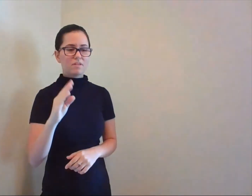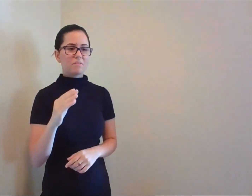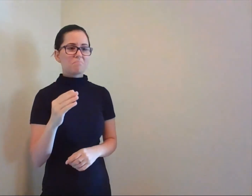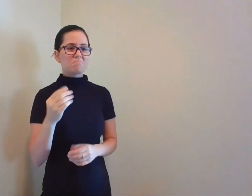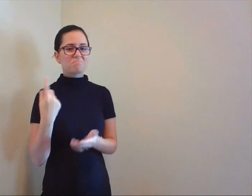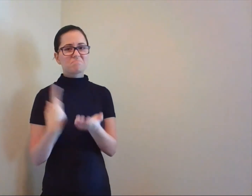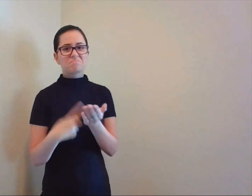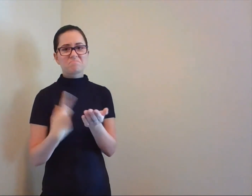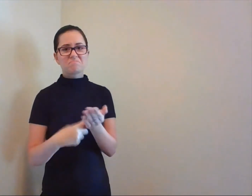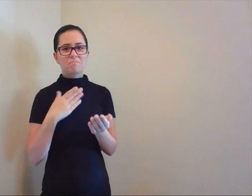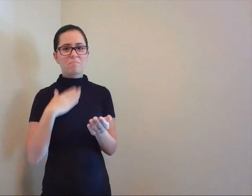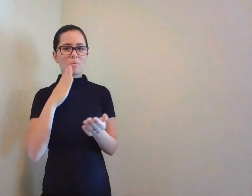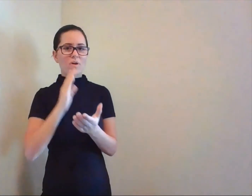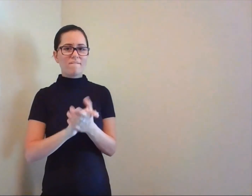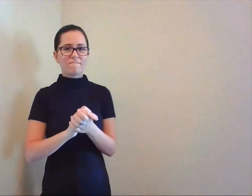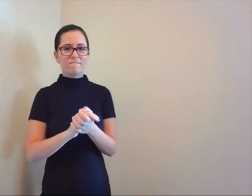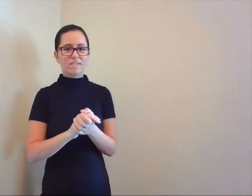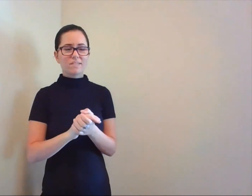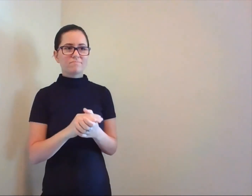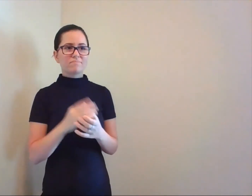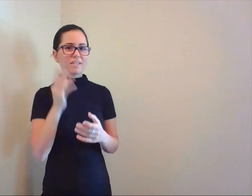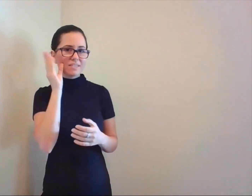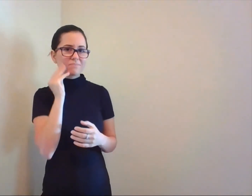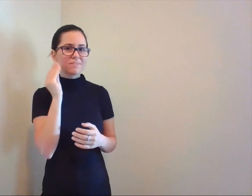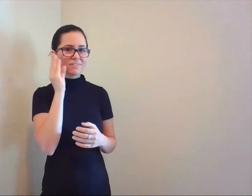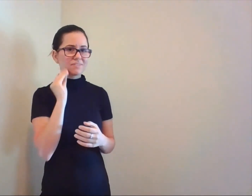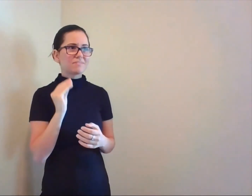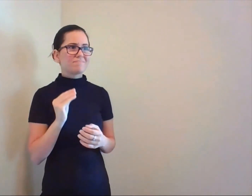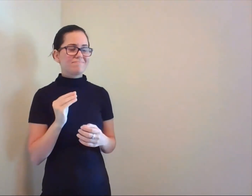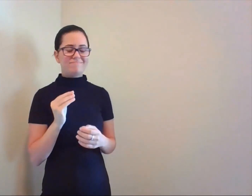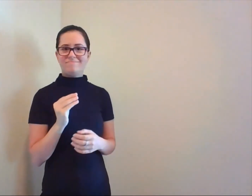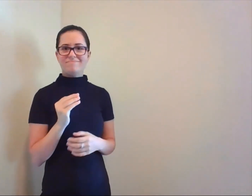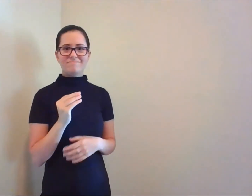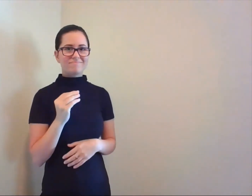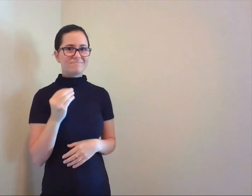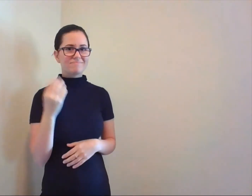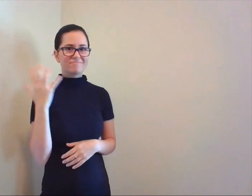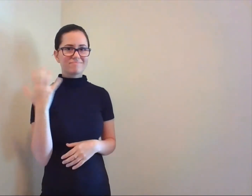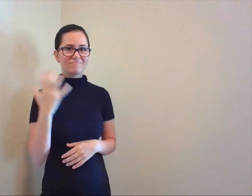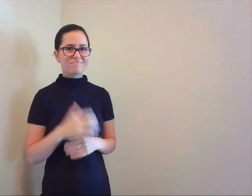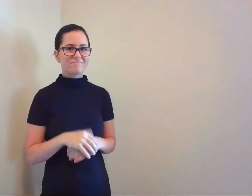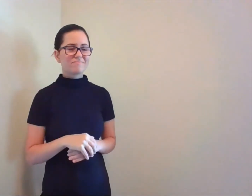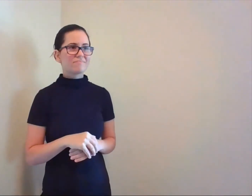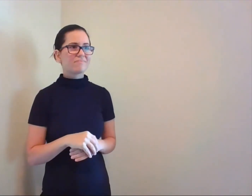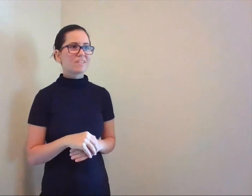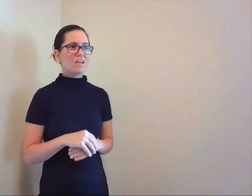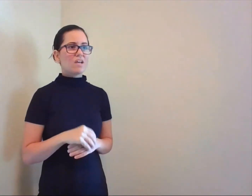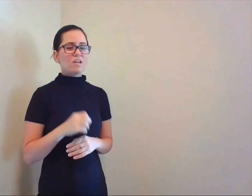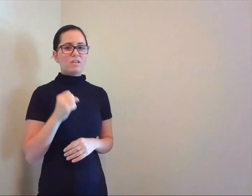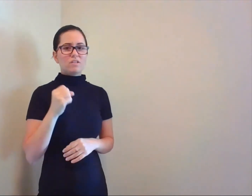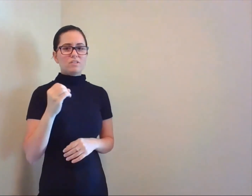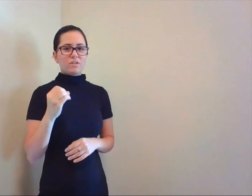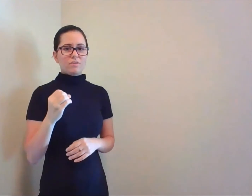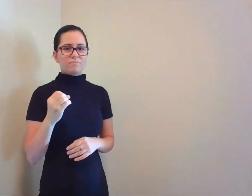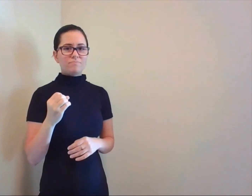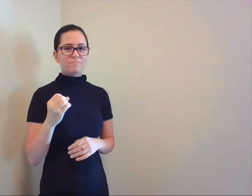But after that point, I just couldn't help but keep looking over there at that mansion. And then just to skip ahead, when it got